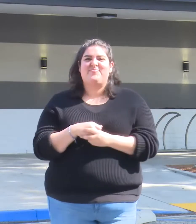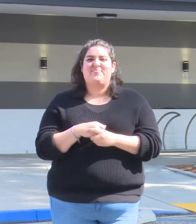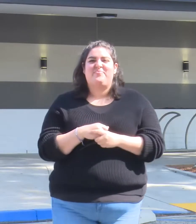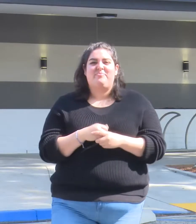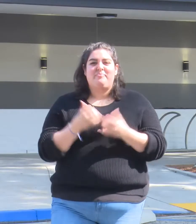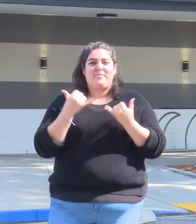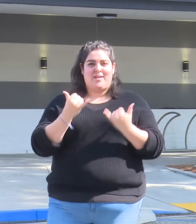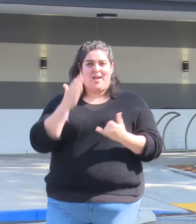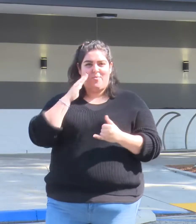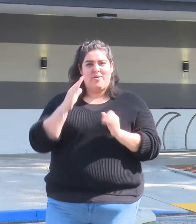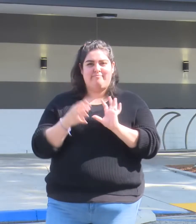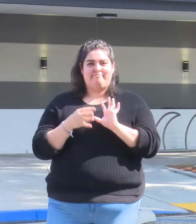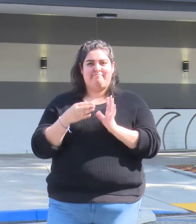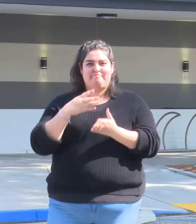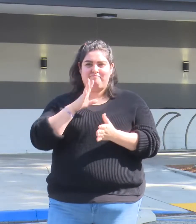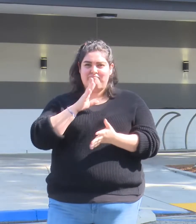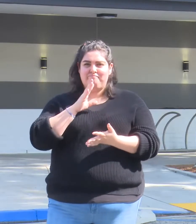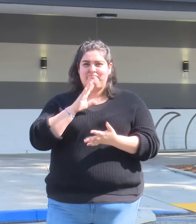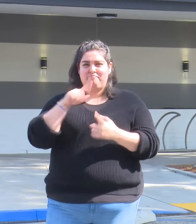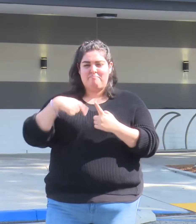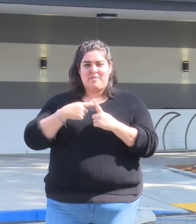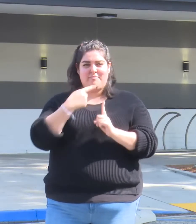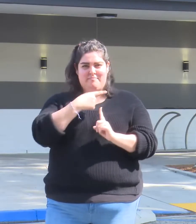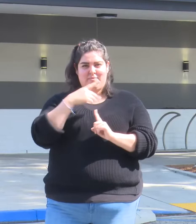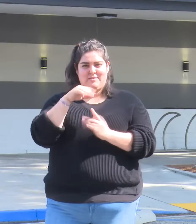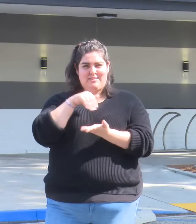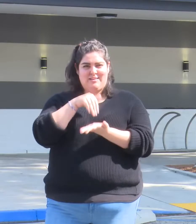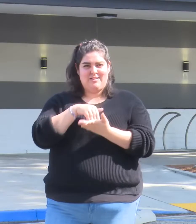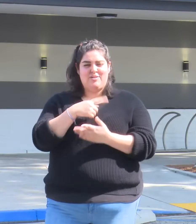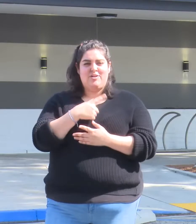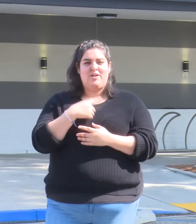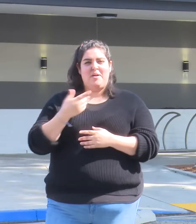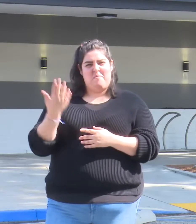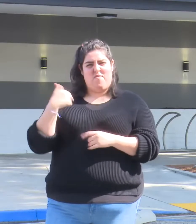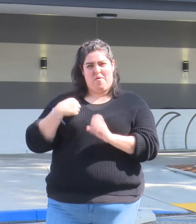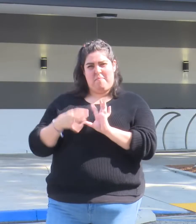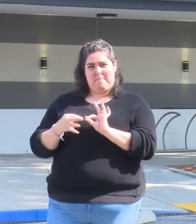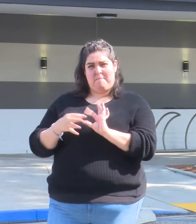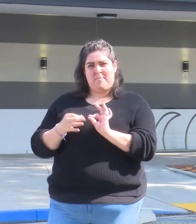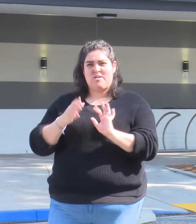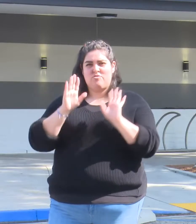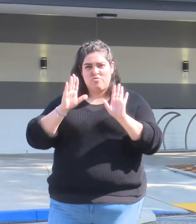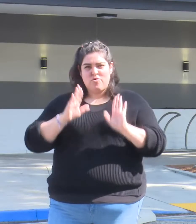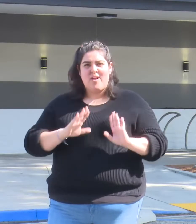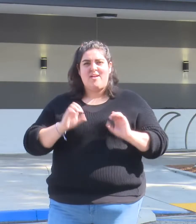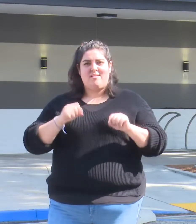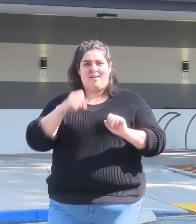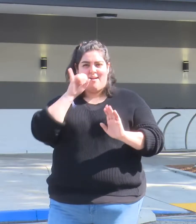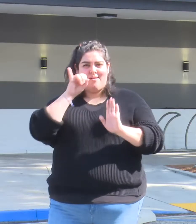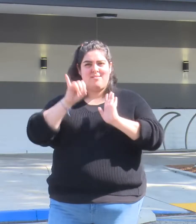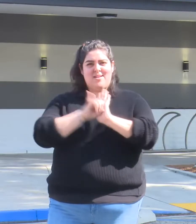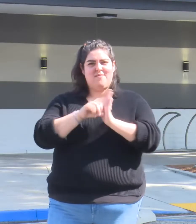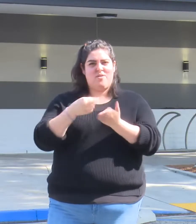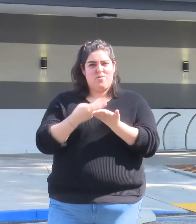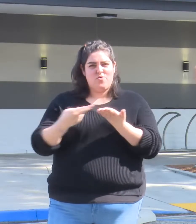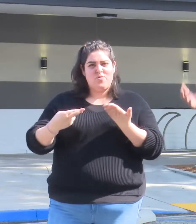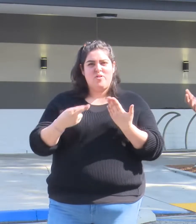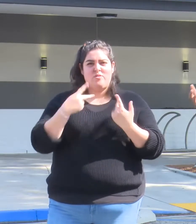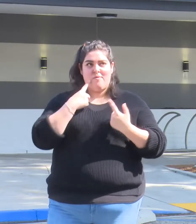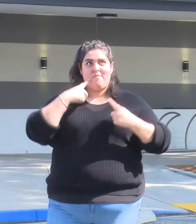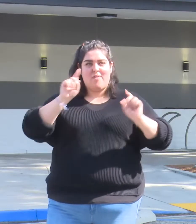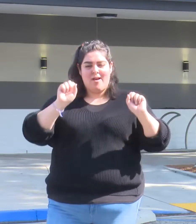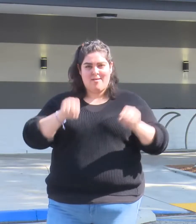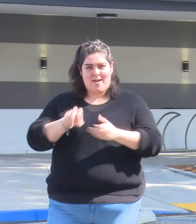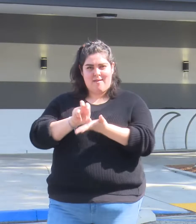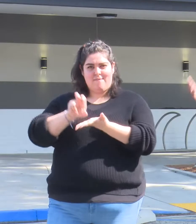let's talk about the center for a moment. I mentioned earlier, you know, it's great that we were able to identify the resources to finally invest in